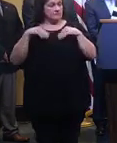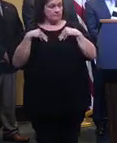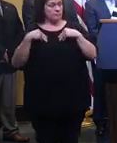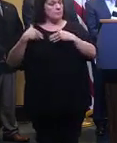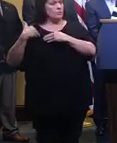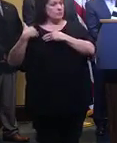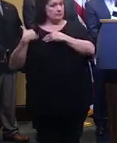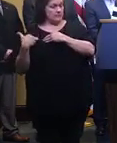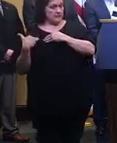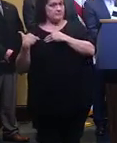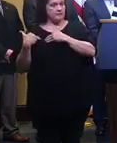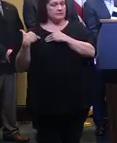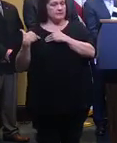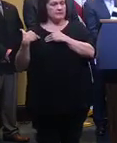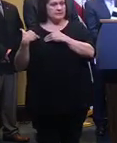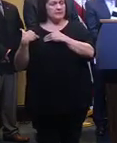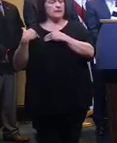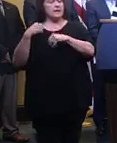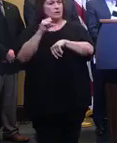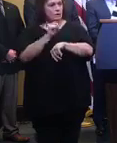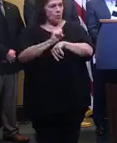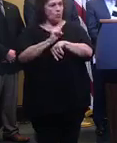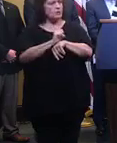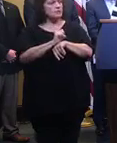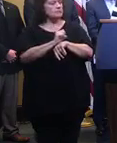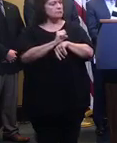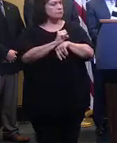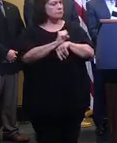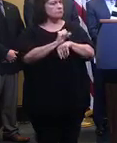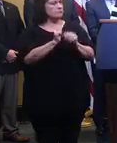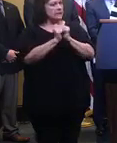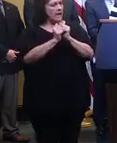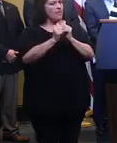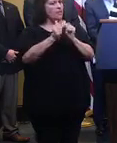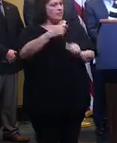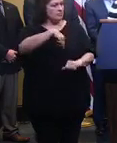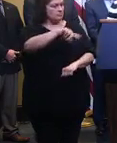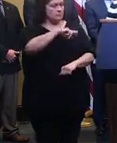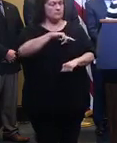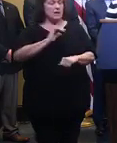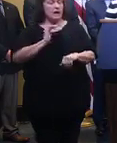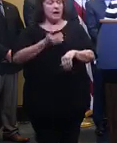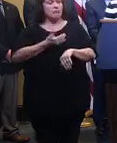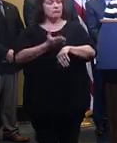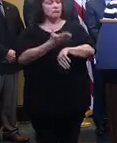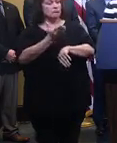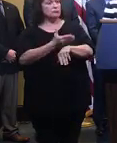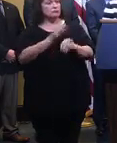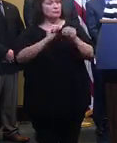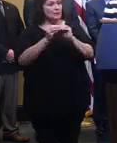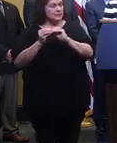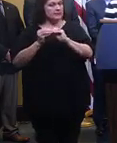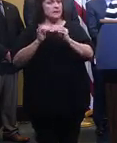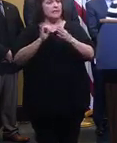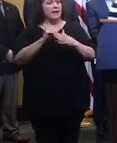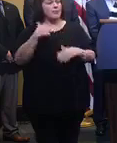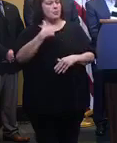and seamlessly working together. Our infrastructure and drainage system is a shared